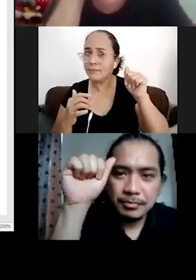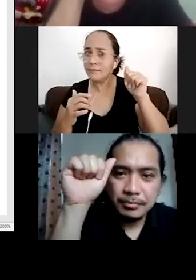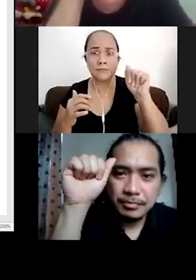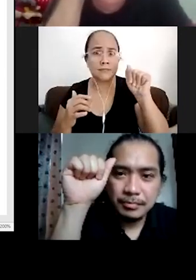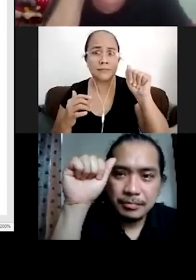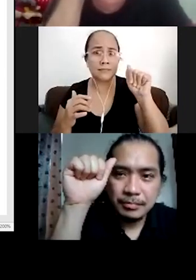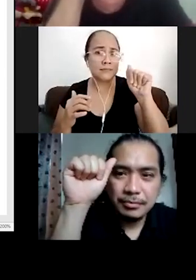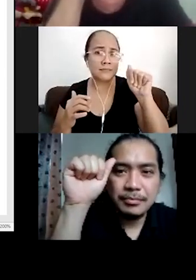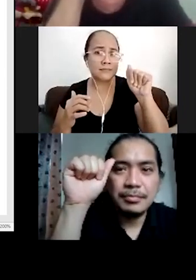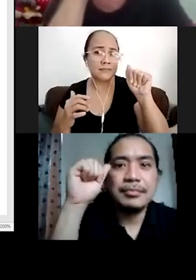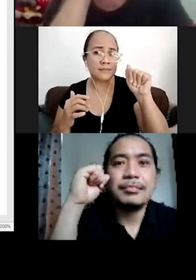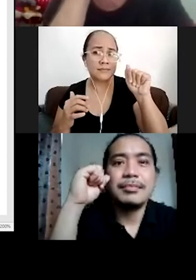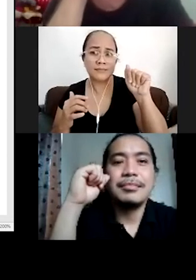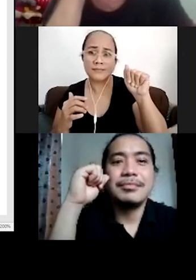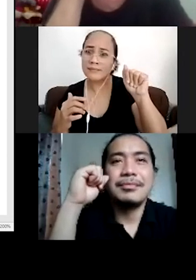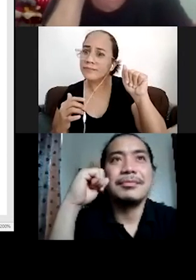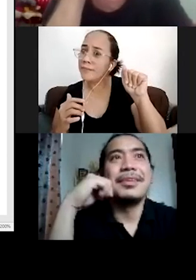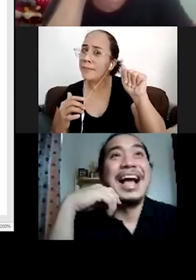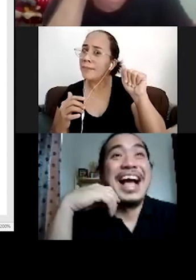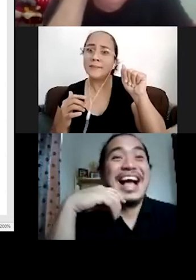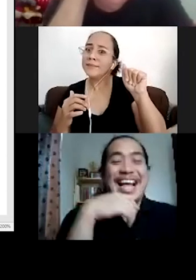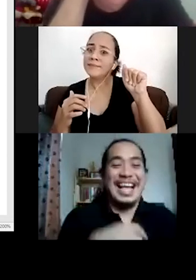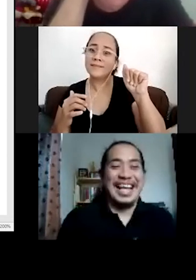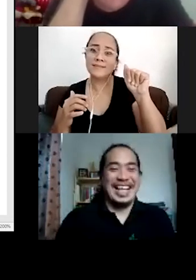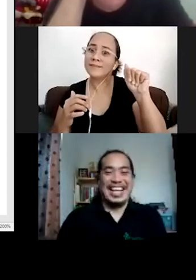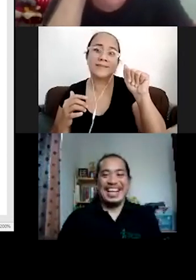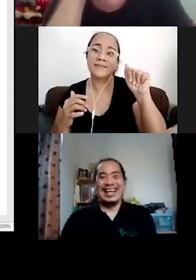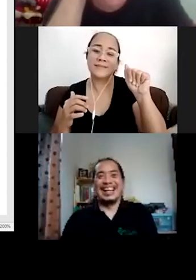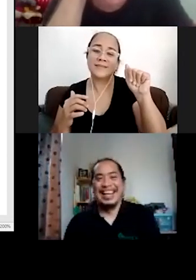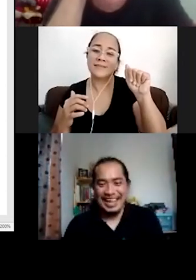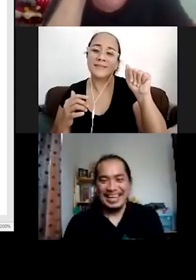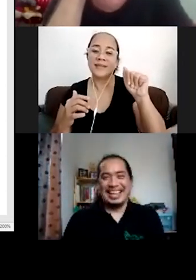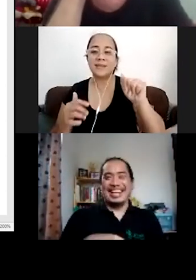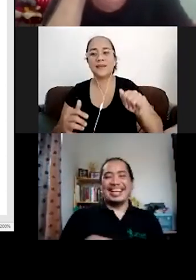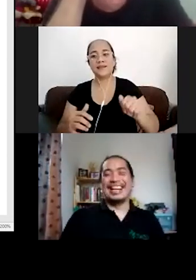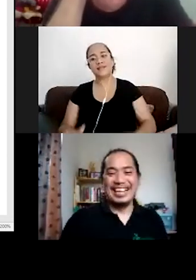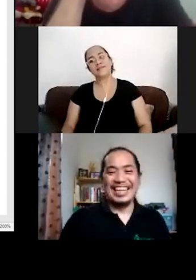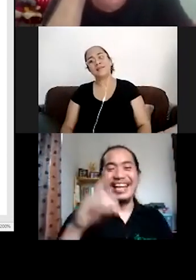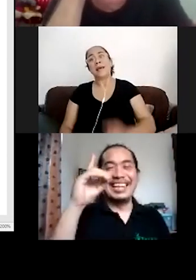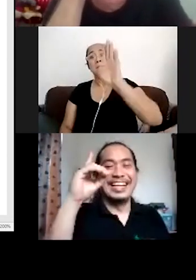Renz is saying A. Not That is correct. B, it's the